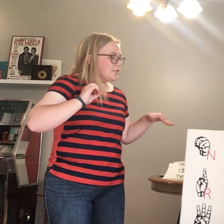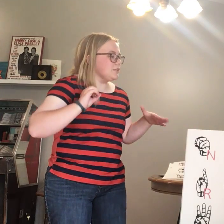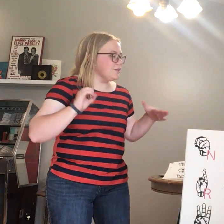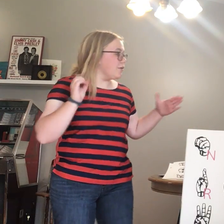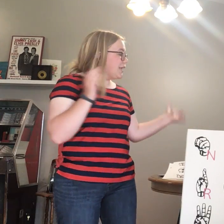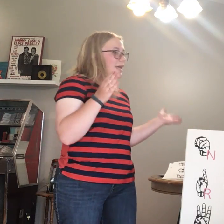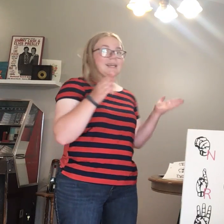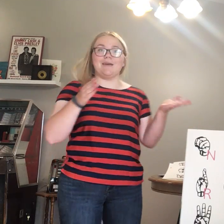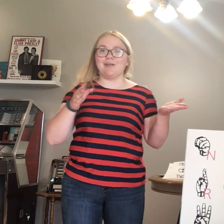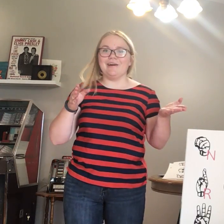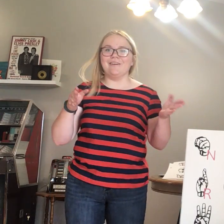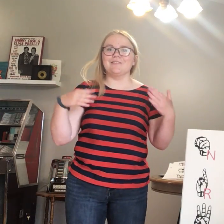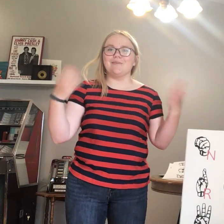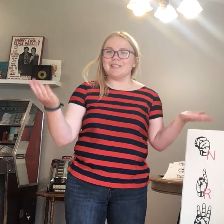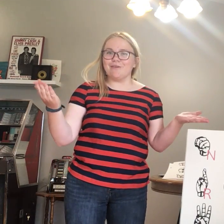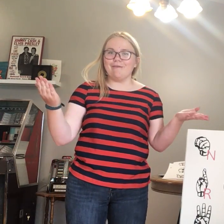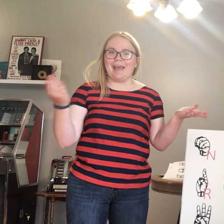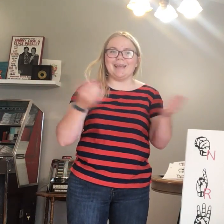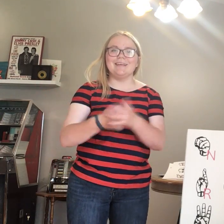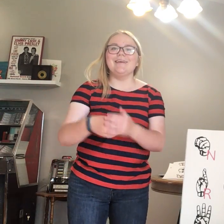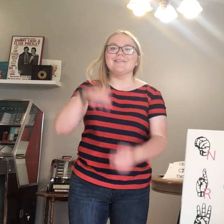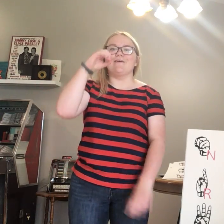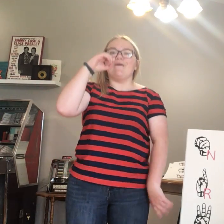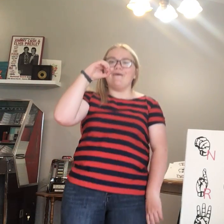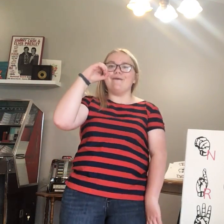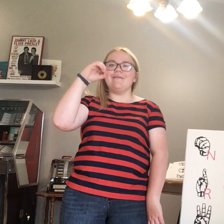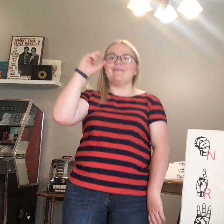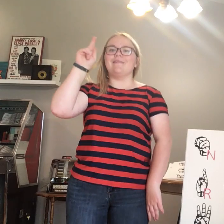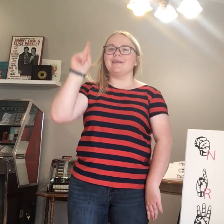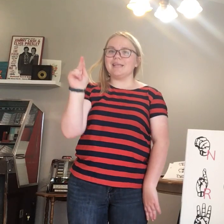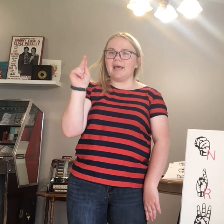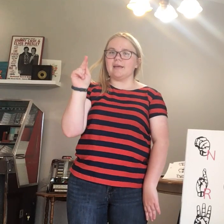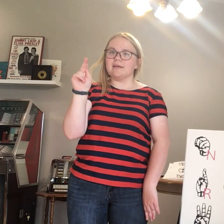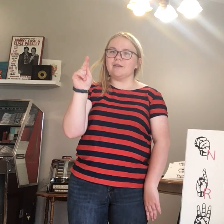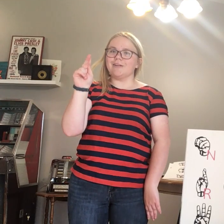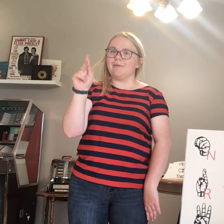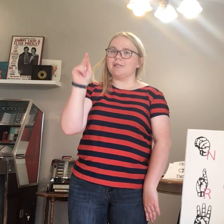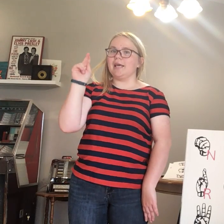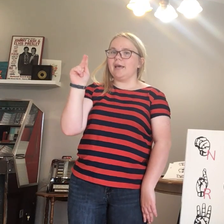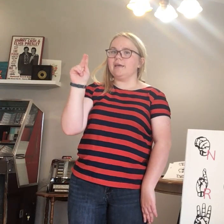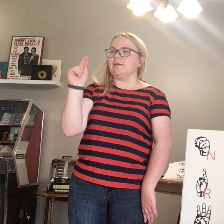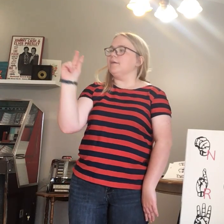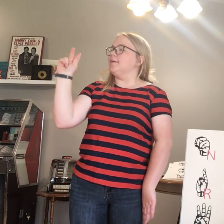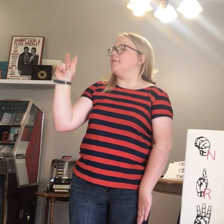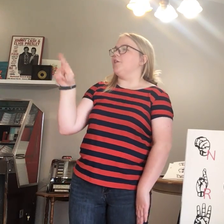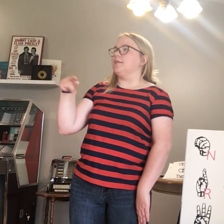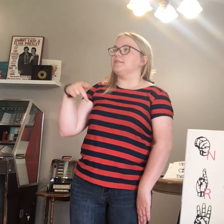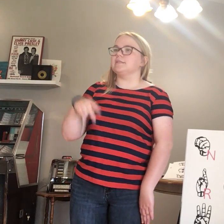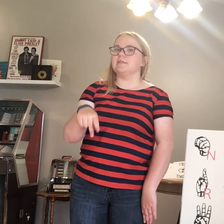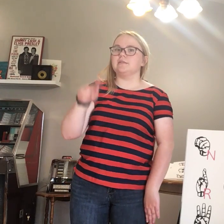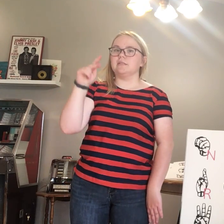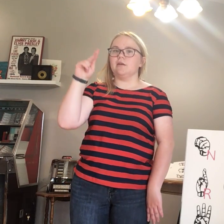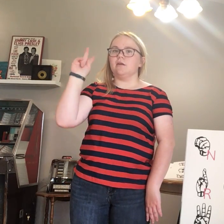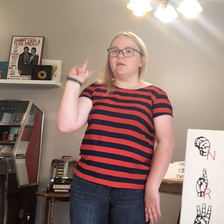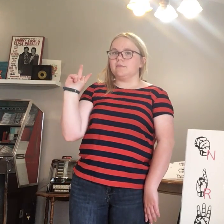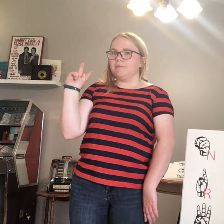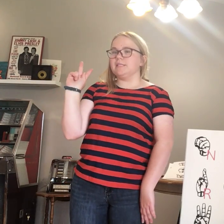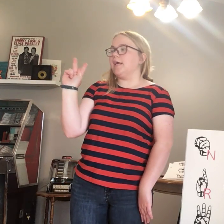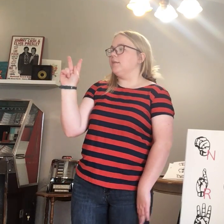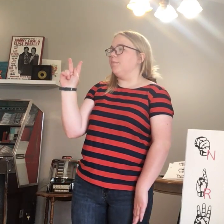know K and we know O, so we can do OK. So O, K. Remember, K is just P sign, thumb in the